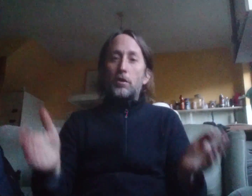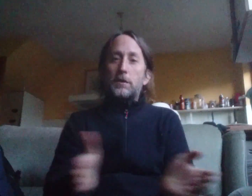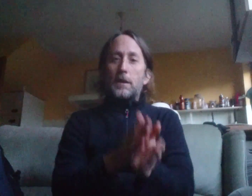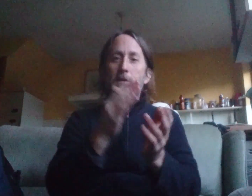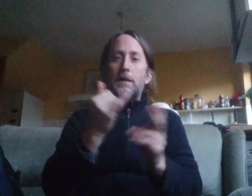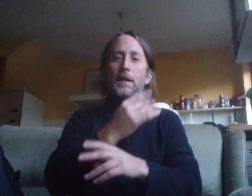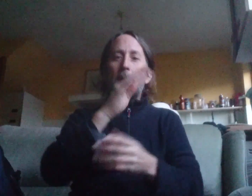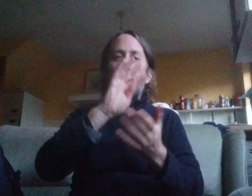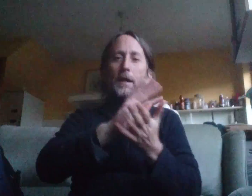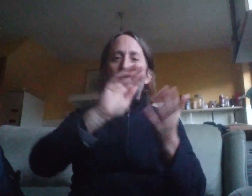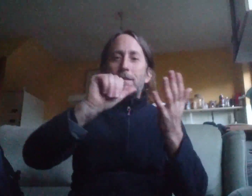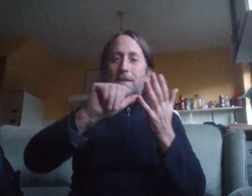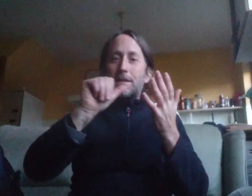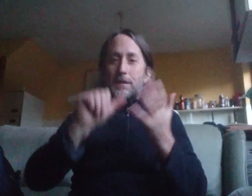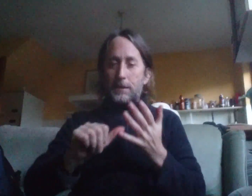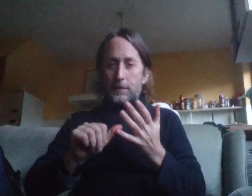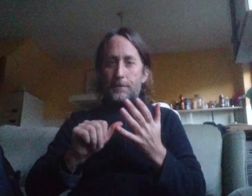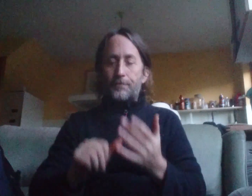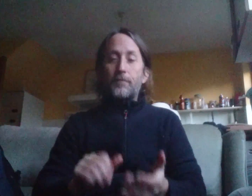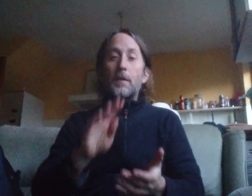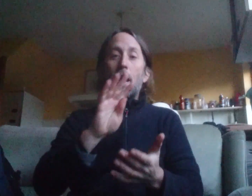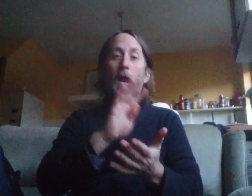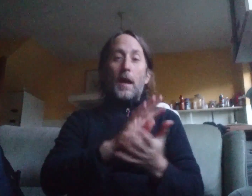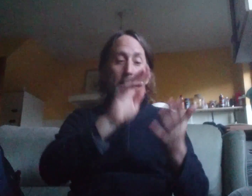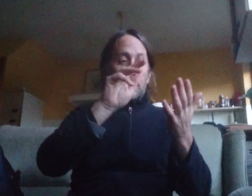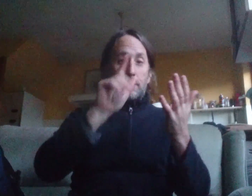1966. In 1977, more than